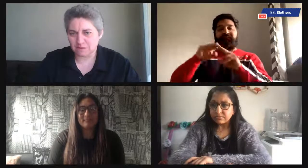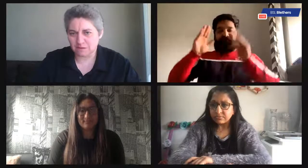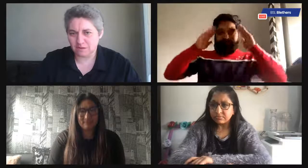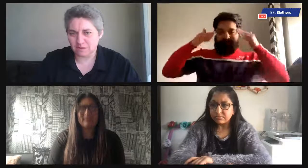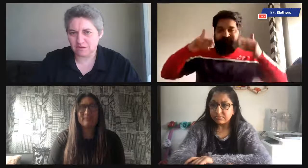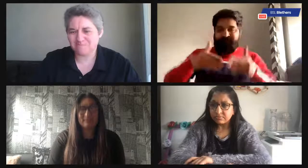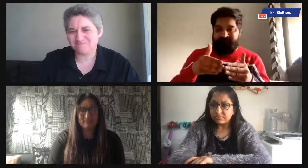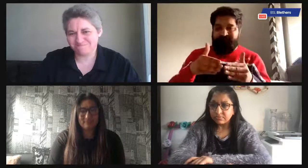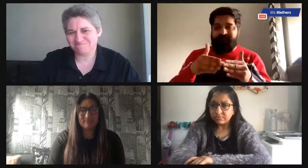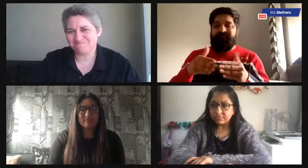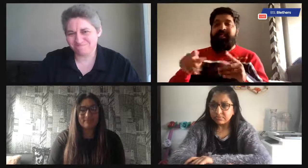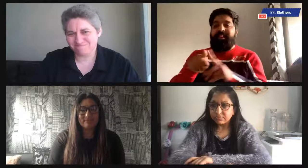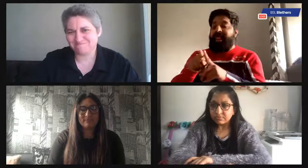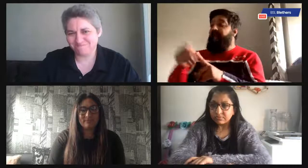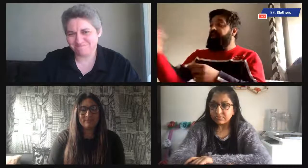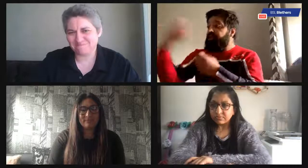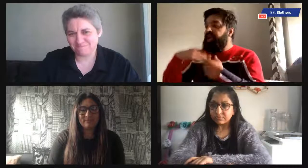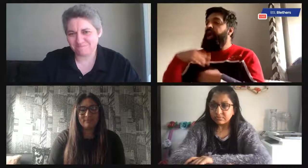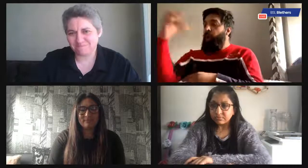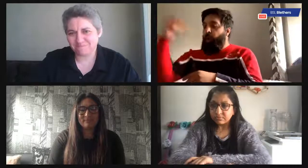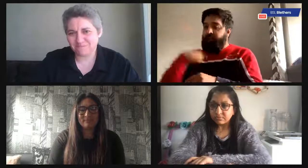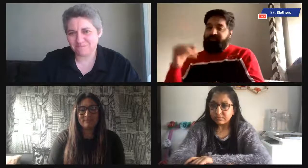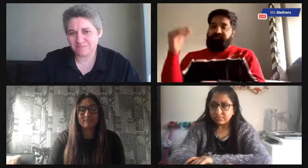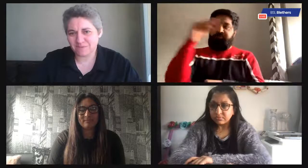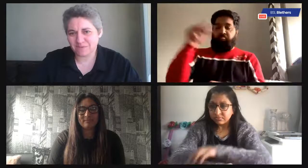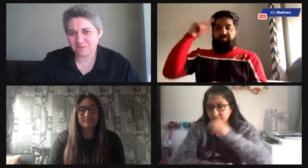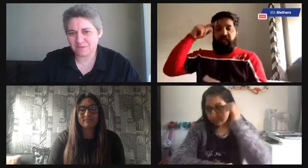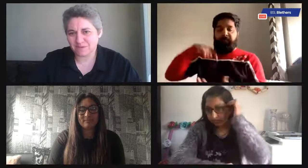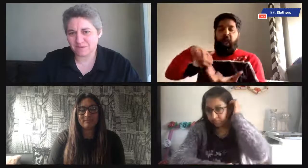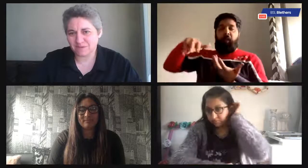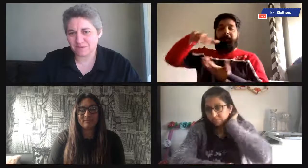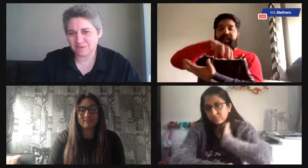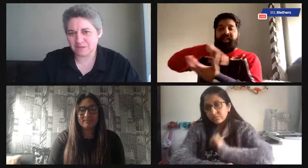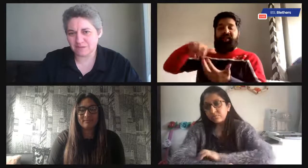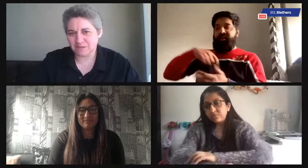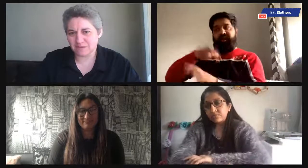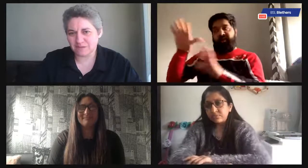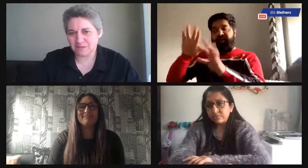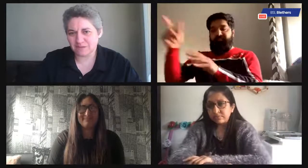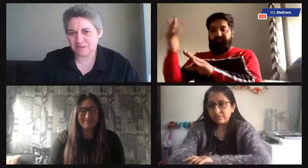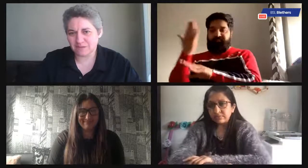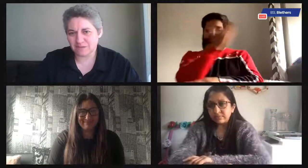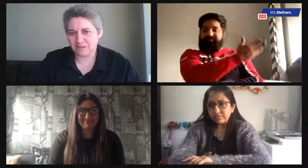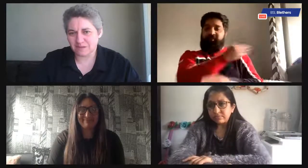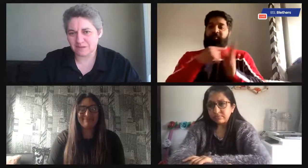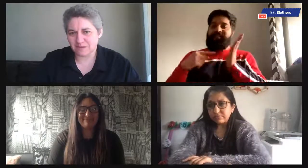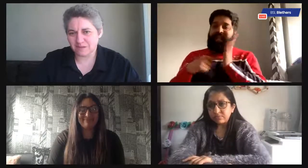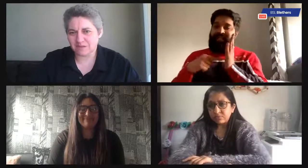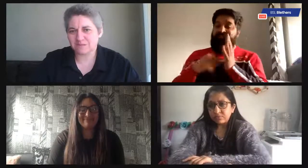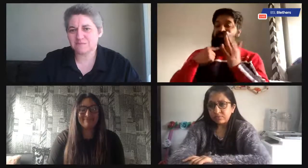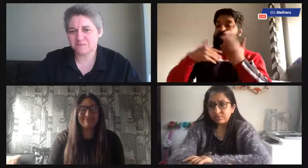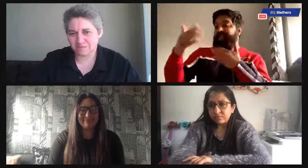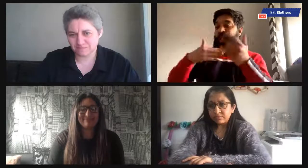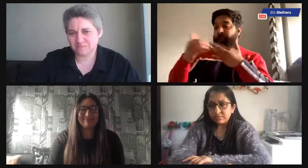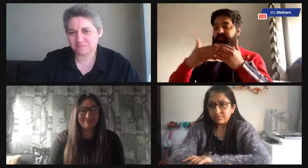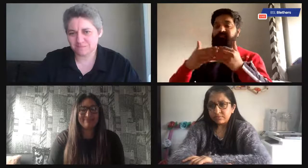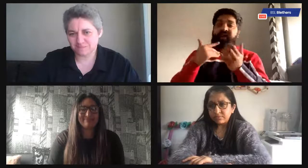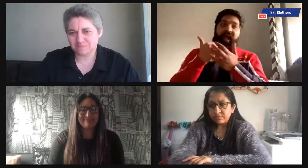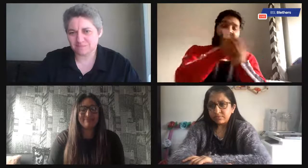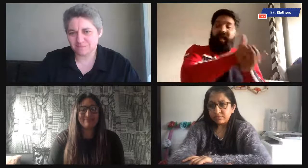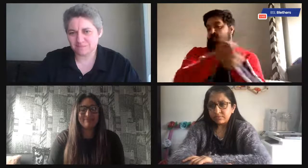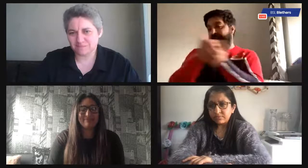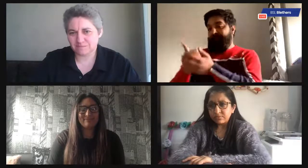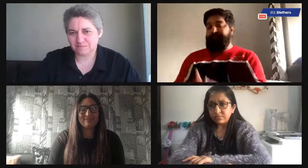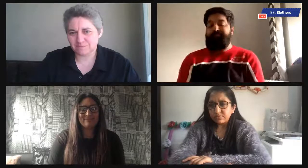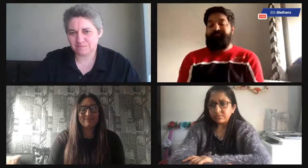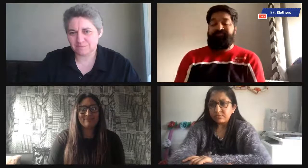was being understood. Now, obviously, I kind of I kept in the sort of the climate change, but we were